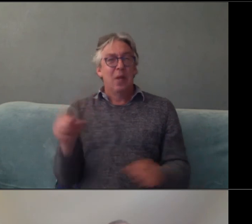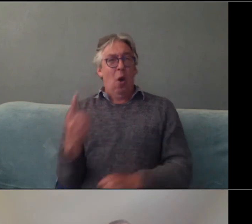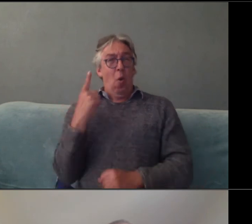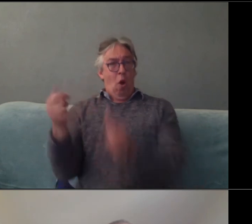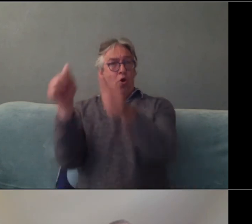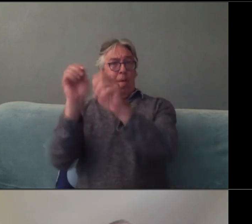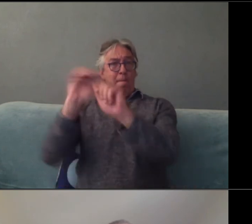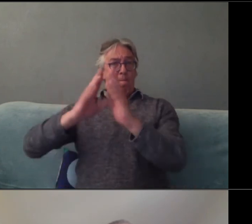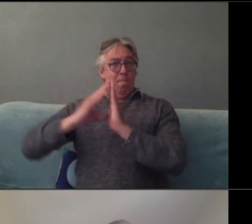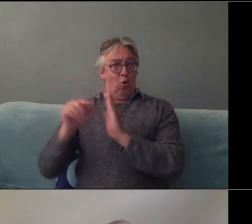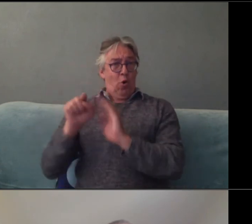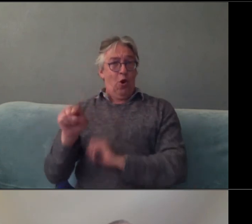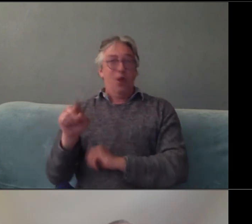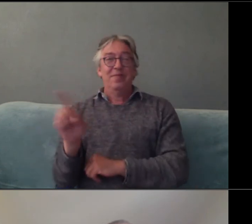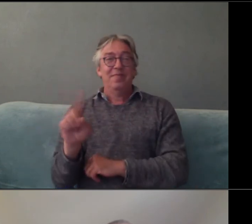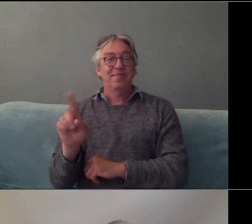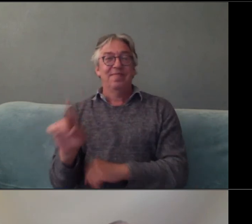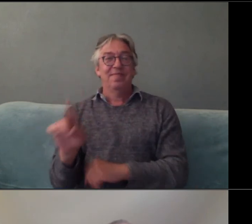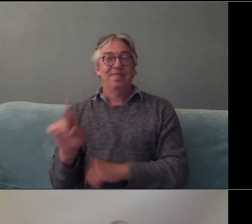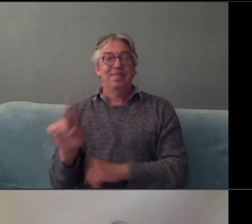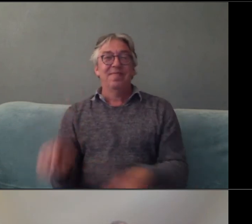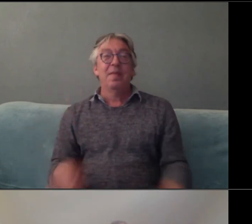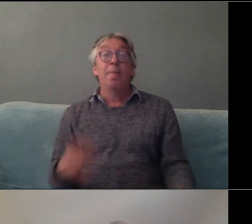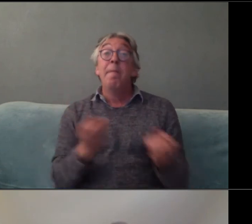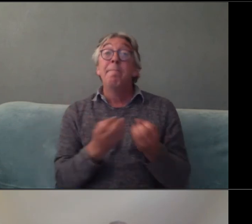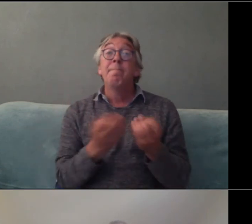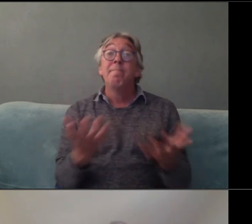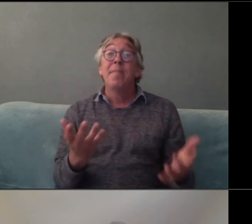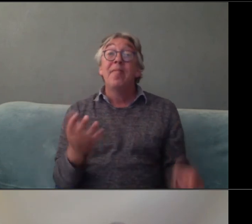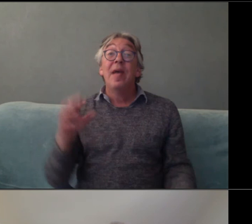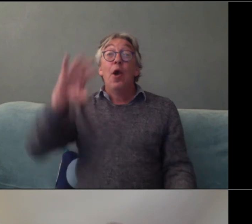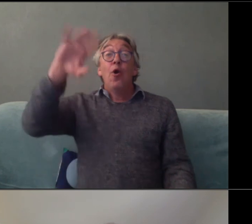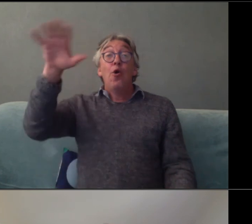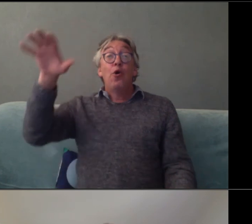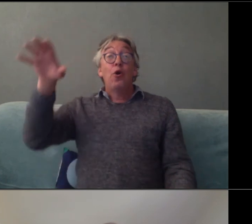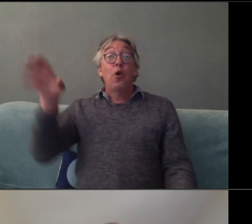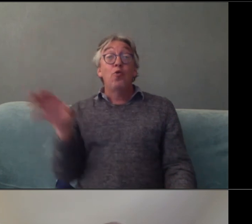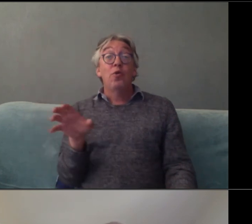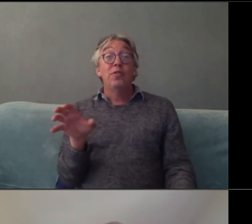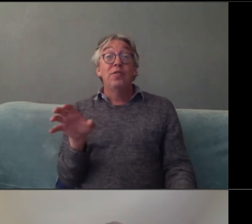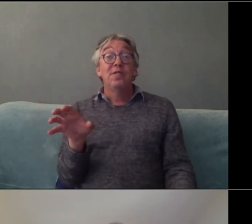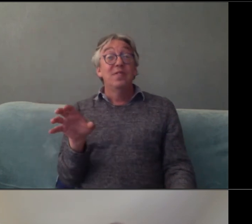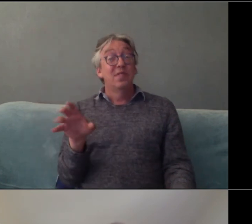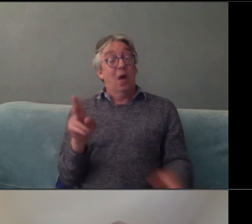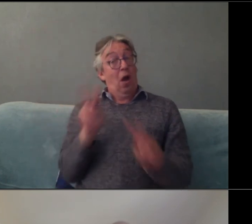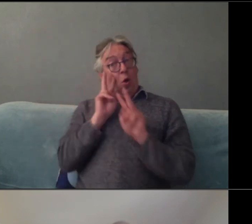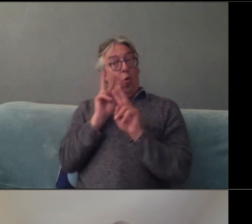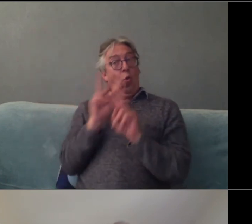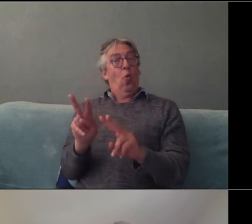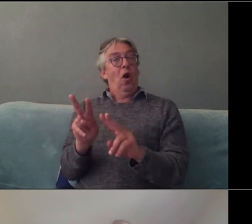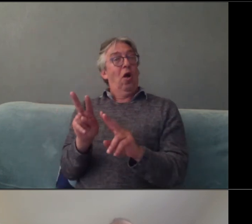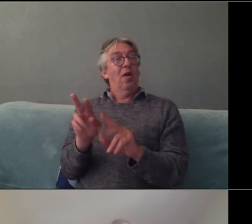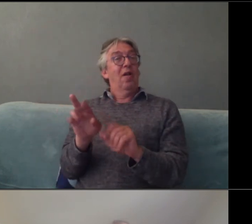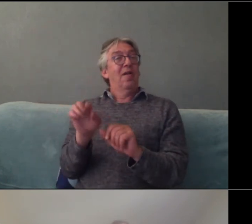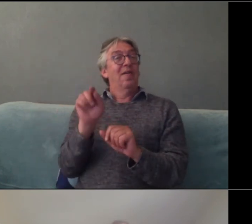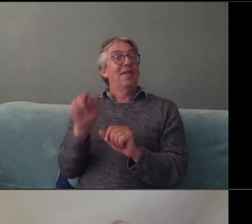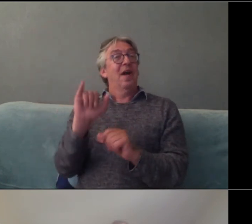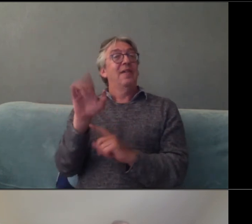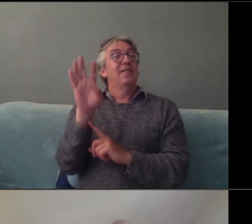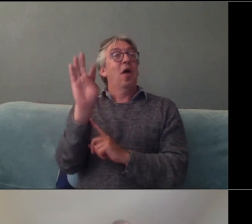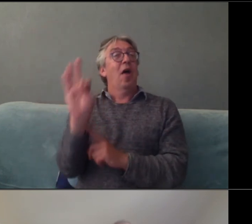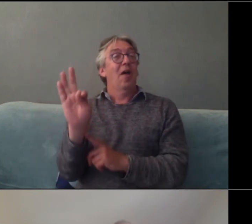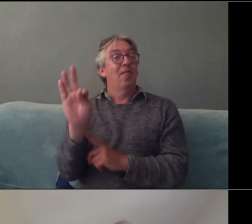We know that a lot of states are kind of drawing on the language or the methods that have come out of the